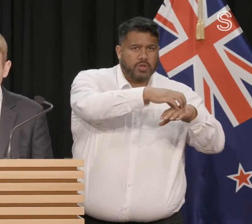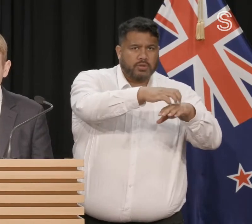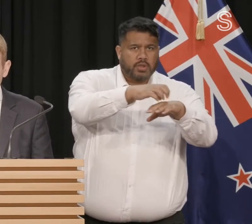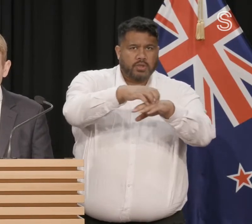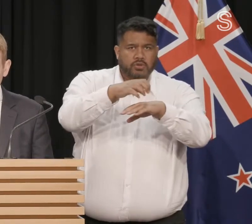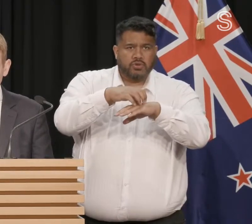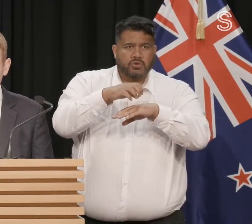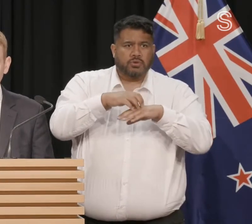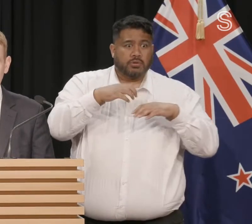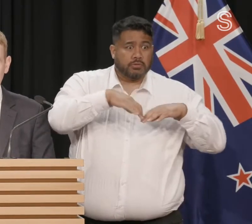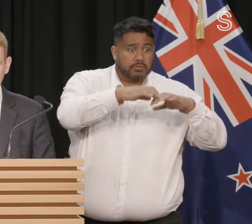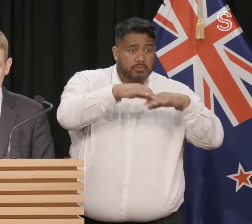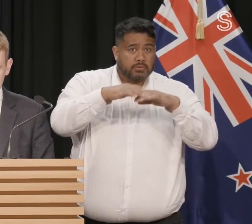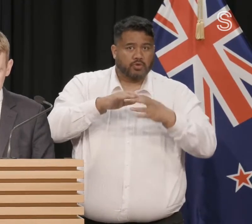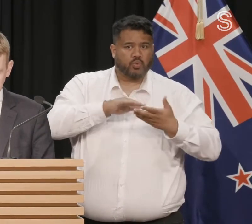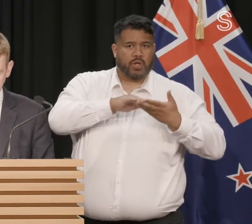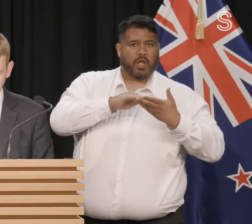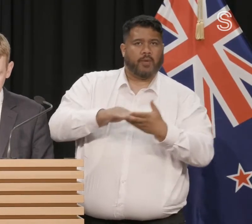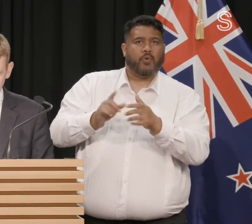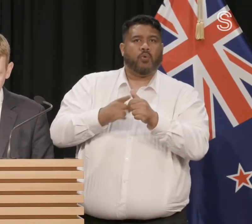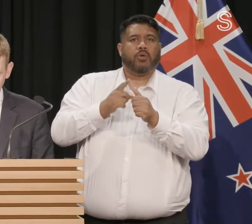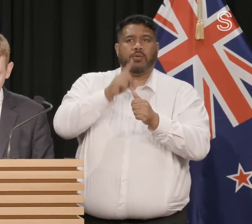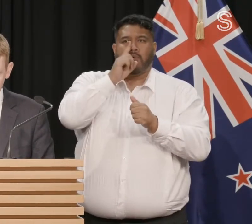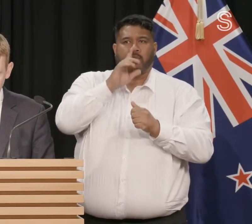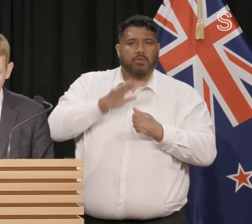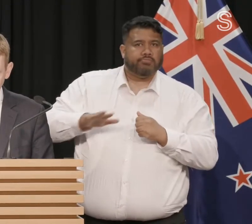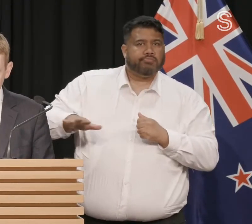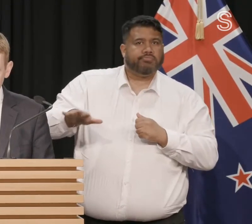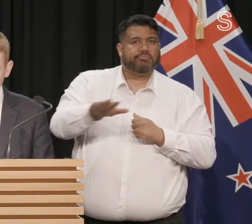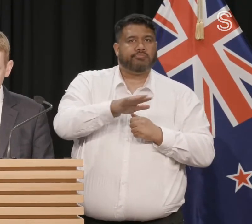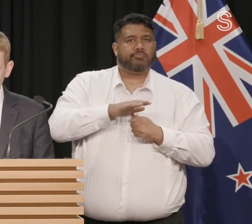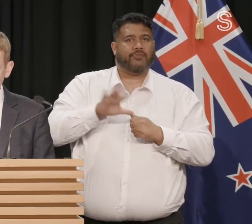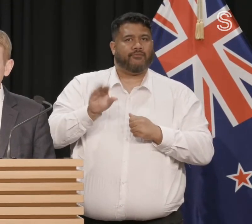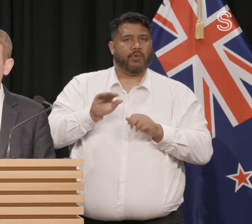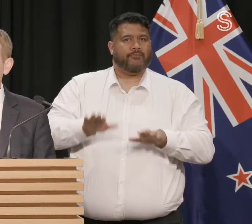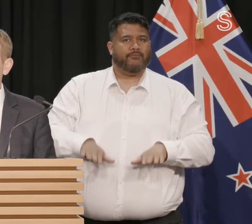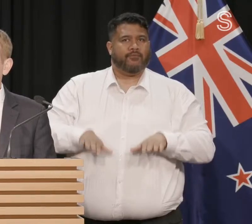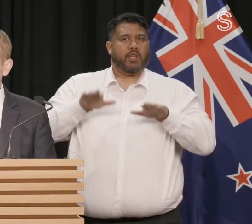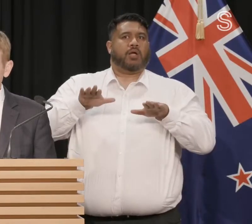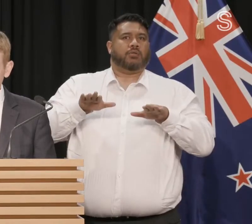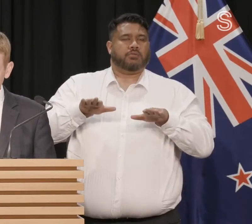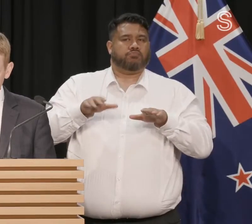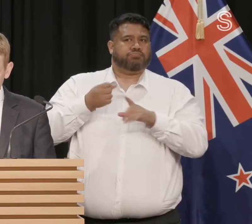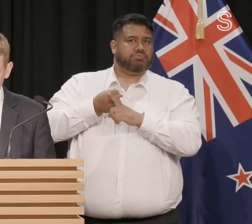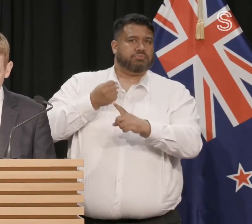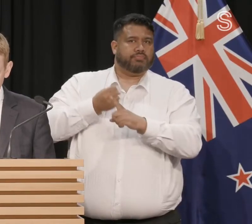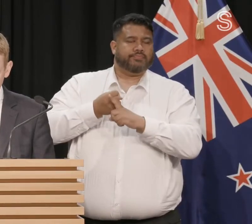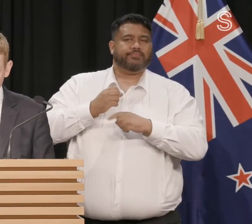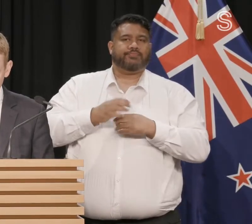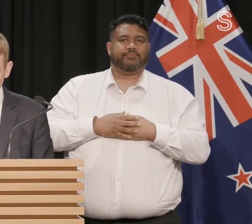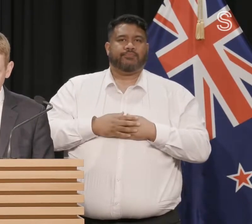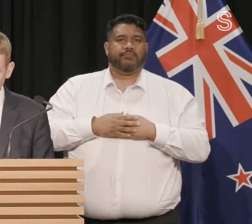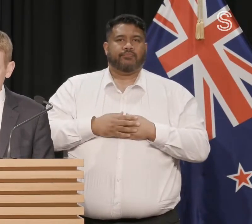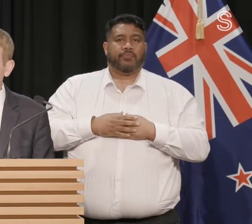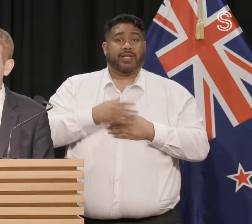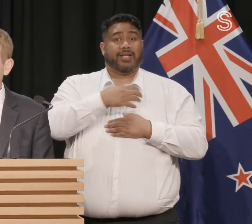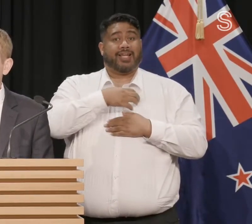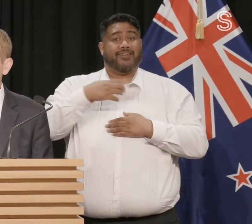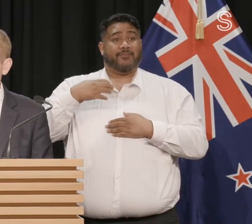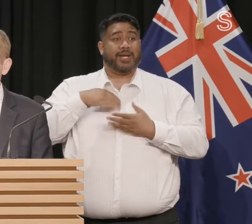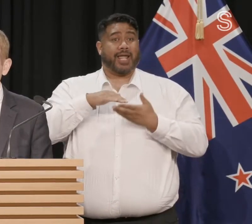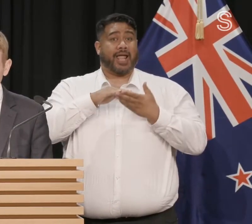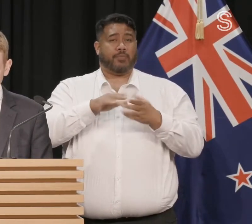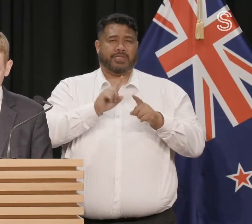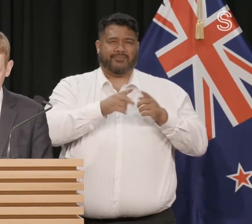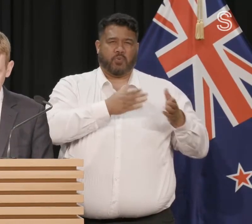assist Aucklanders affected by the floods. That funding is just one part of the Government's overall contribution to getting Auckland back